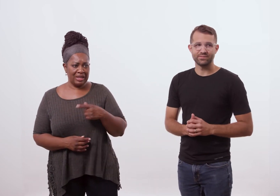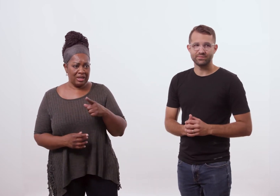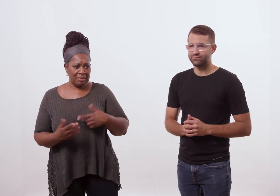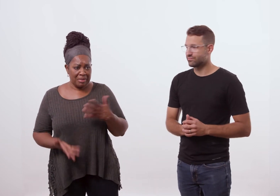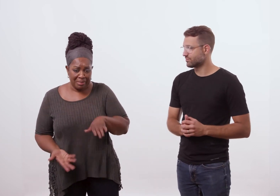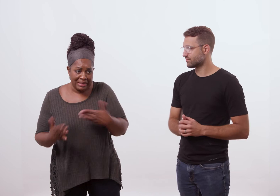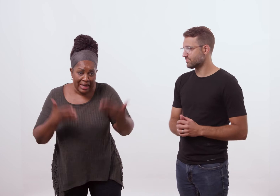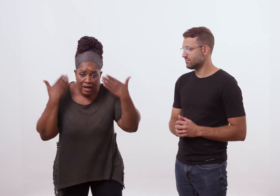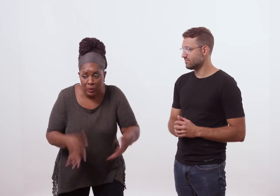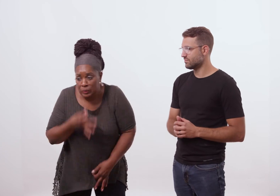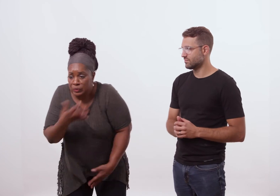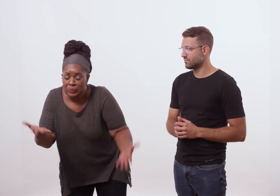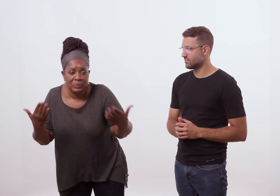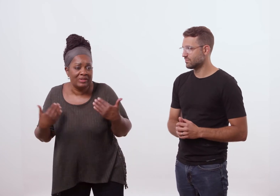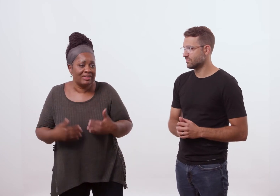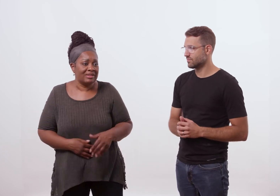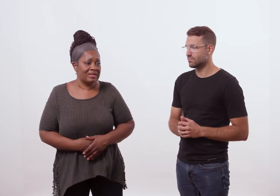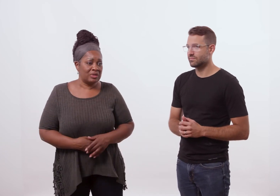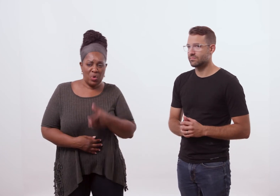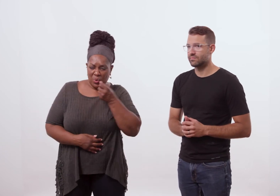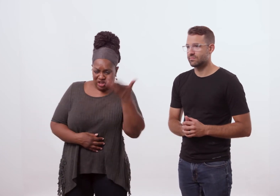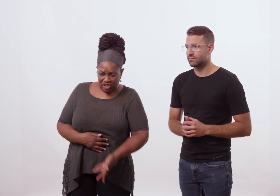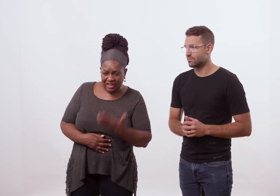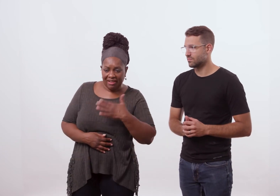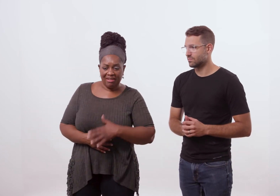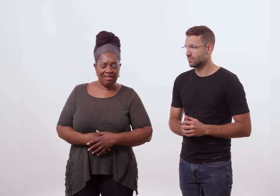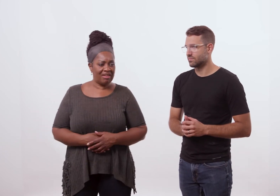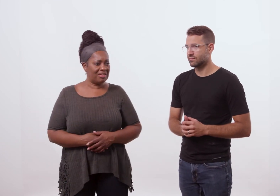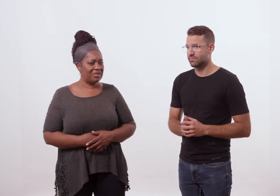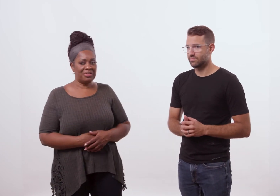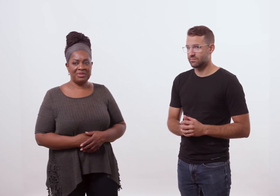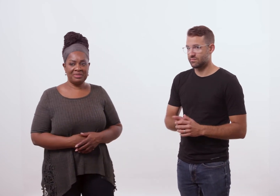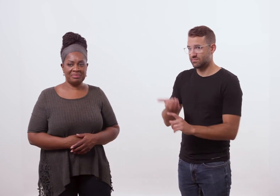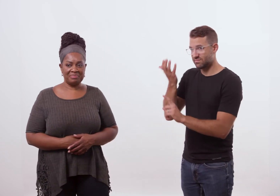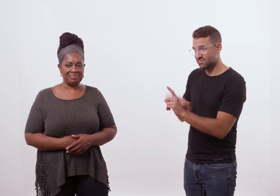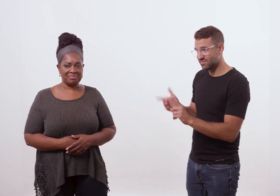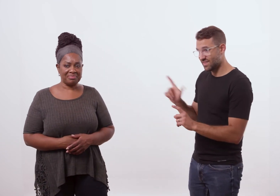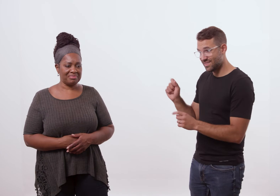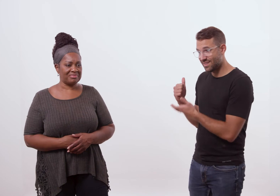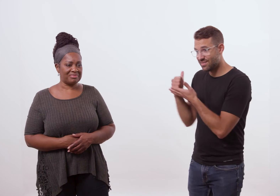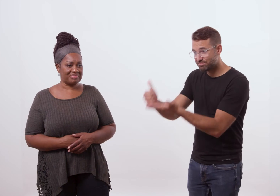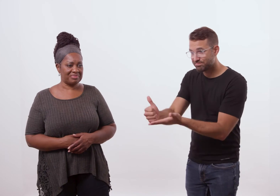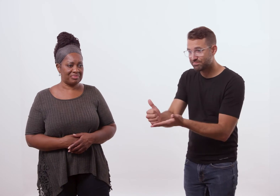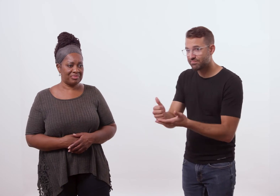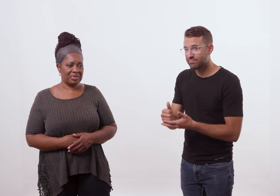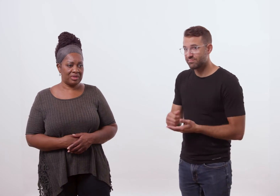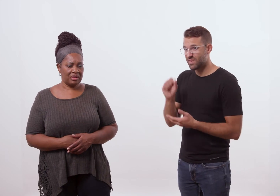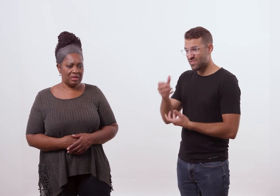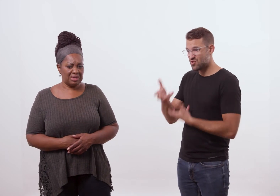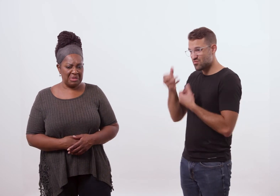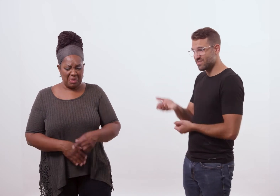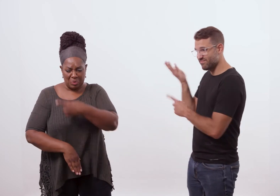Oh. Who is she? This maiden can help Redlands. You must trust her. These wounds